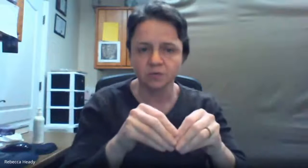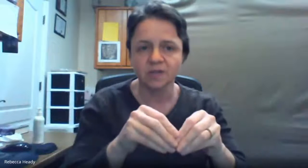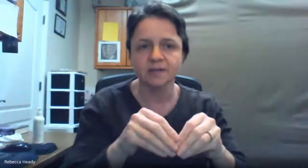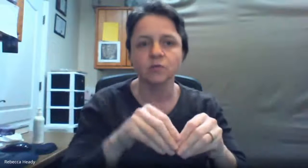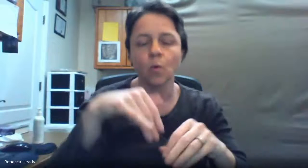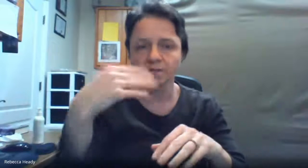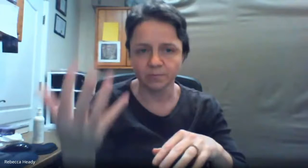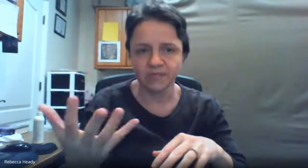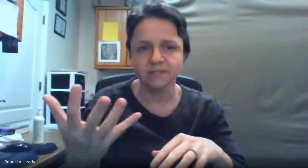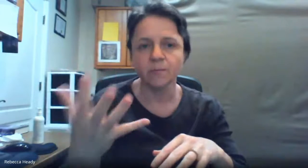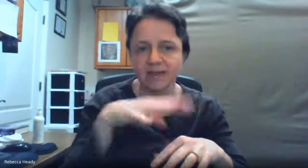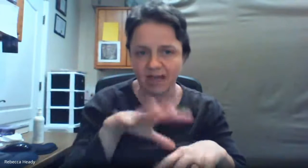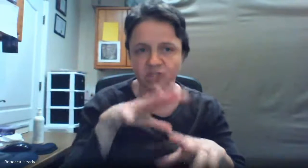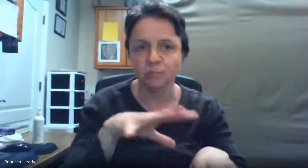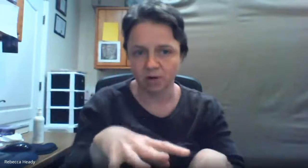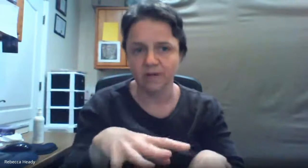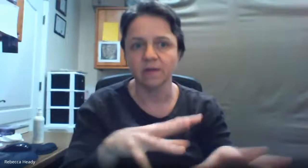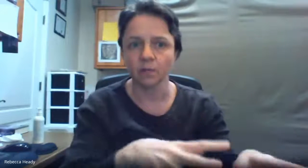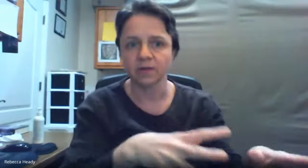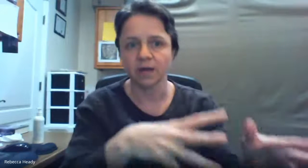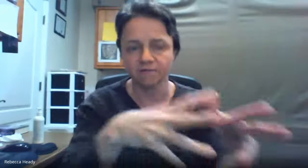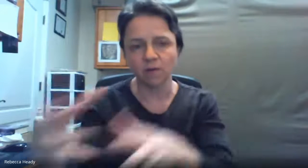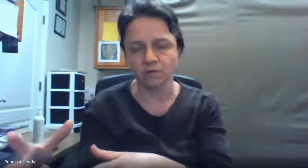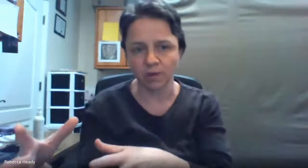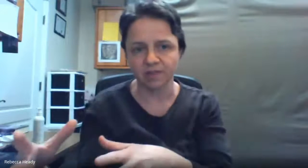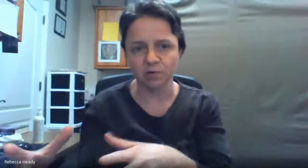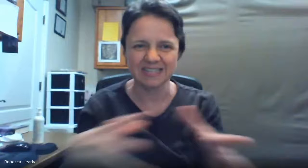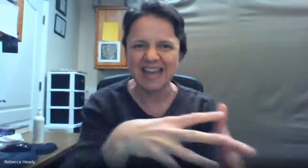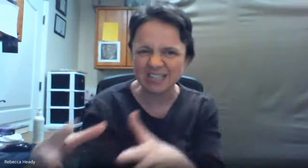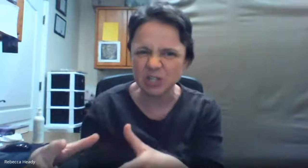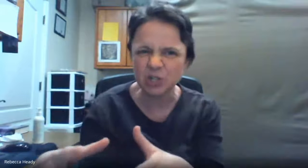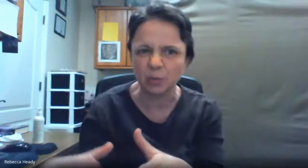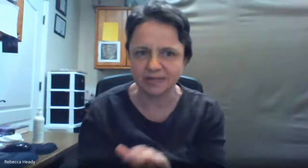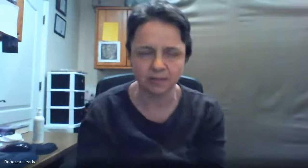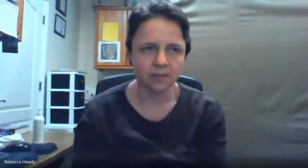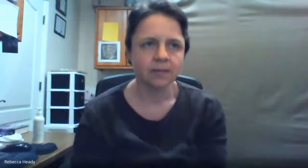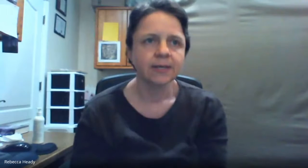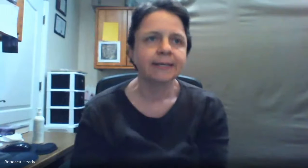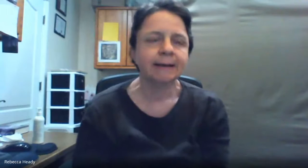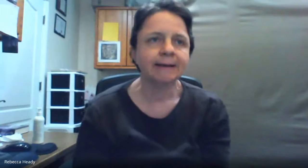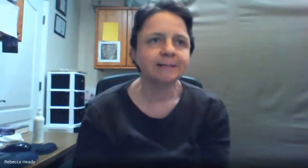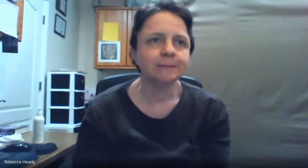2 signs, one of them does the main action part of it, and the other one kind of follows with it or is attached to it.